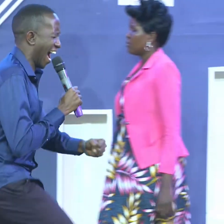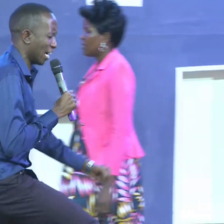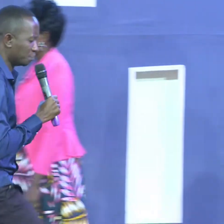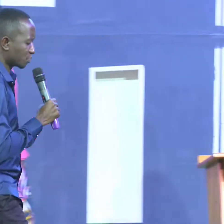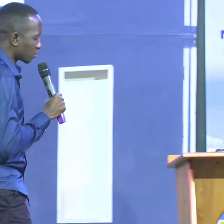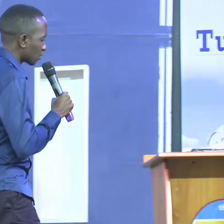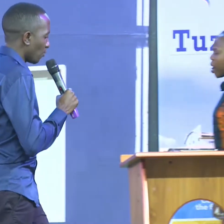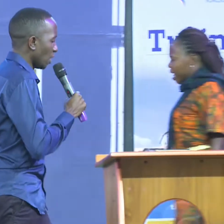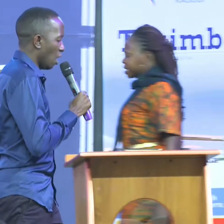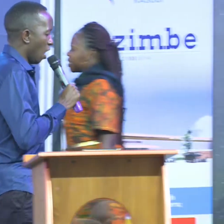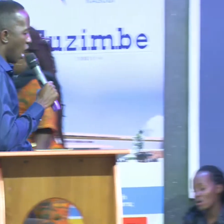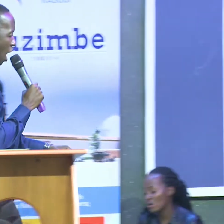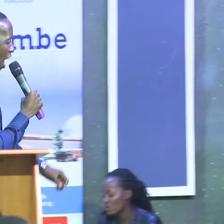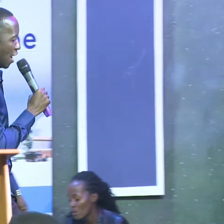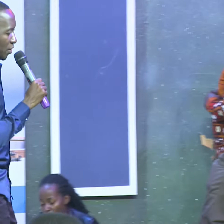mumakomera